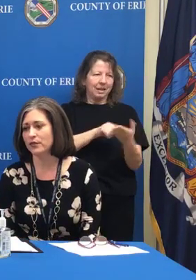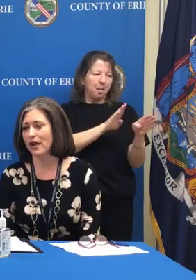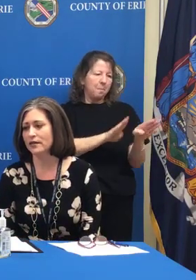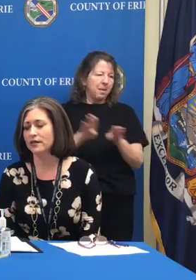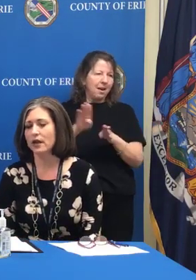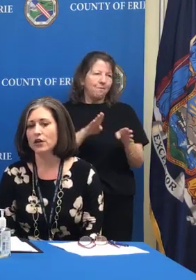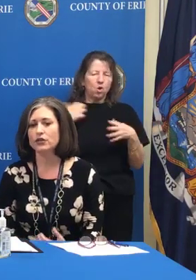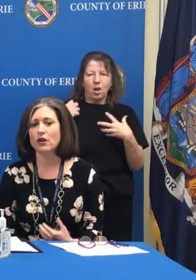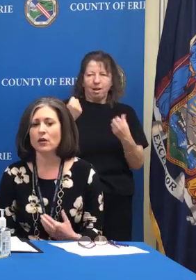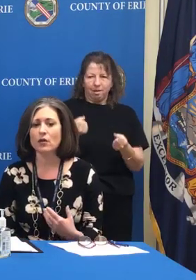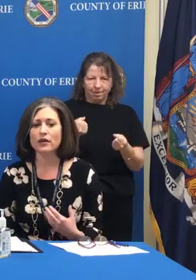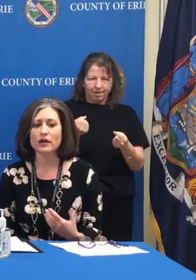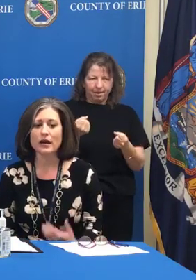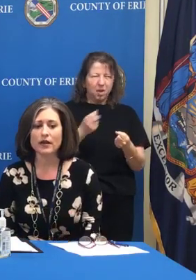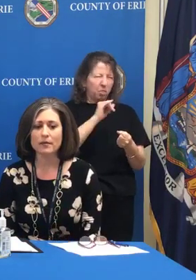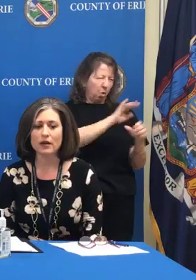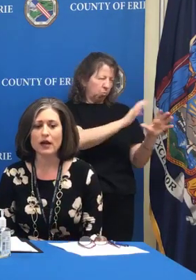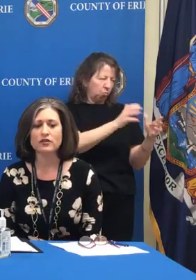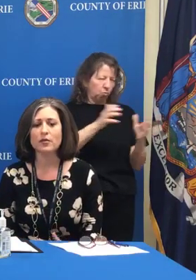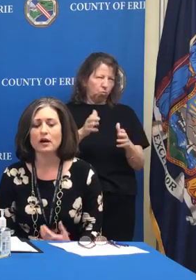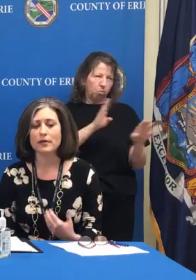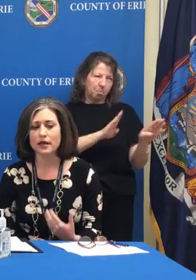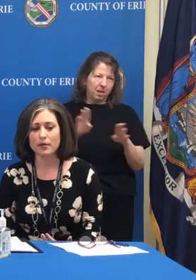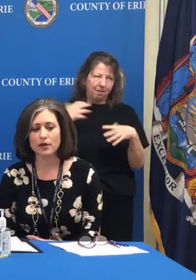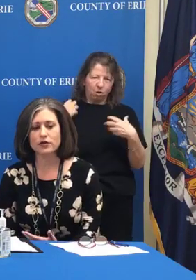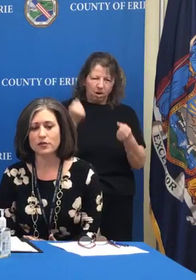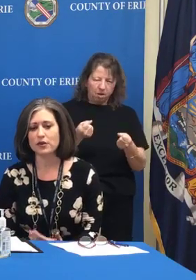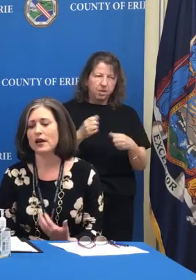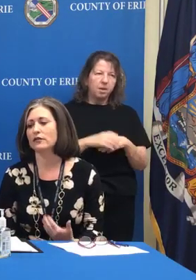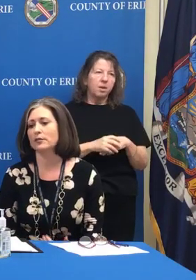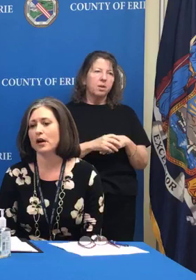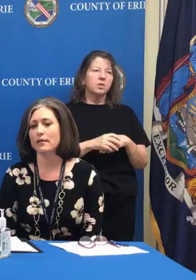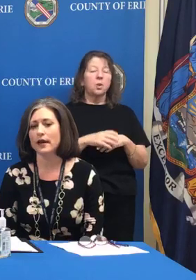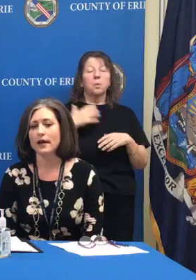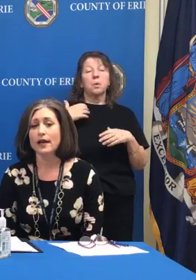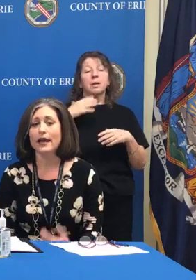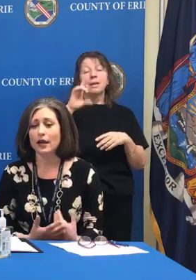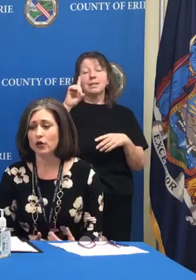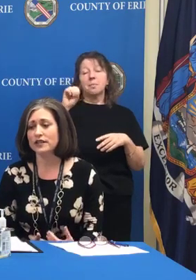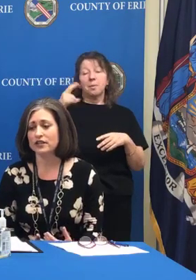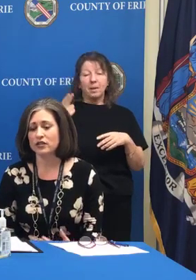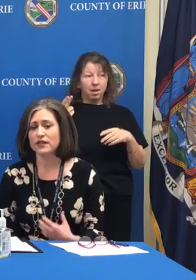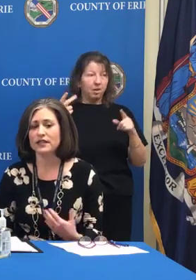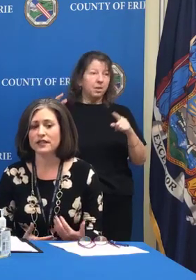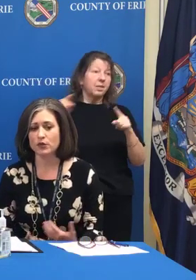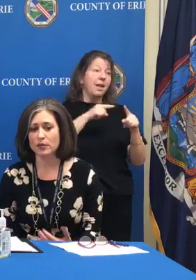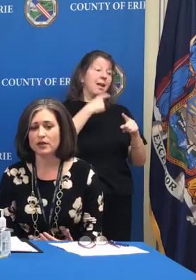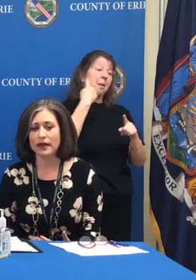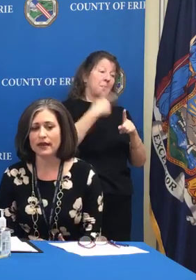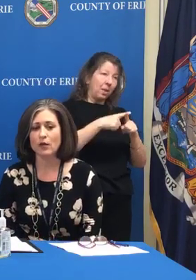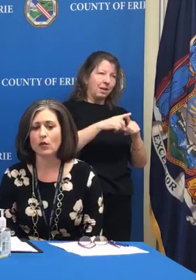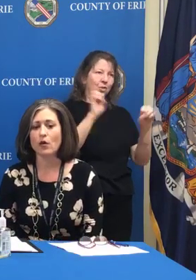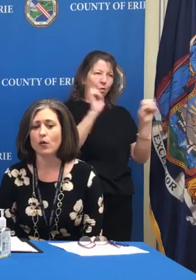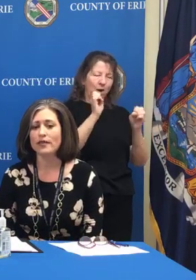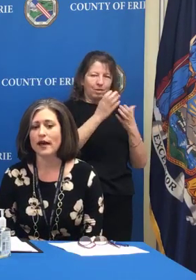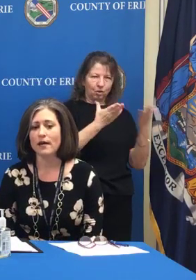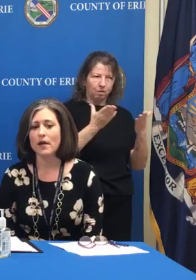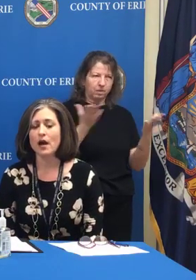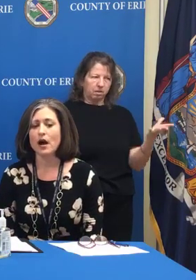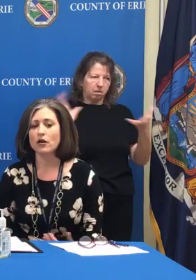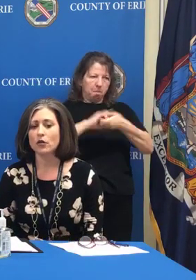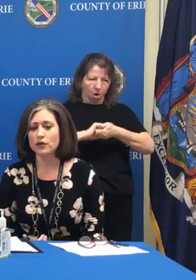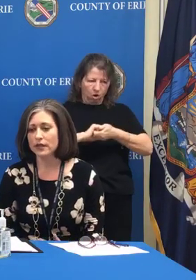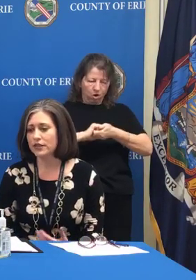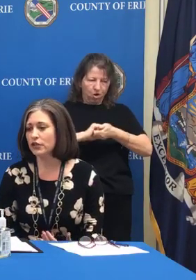health response. So the county mental health department, in partnership with the health department and crisis services, as we play that role with